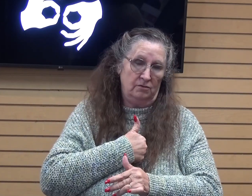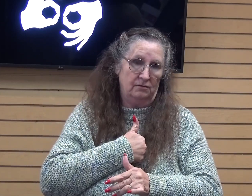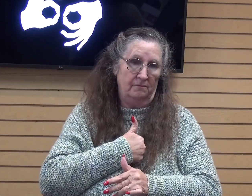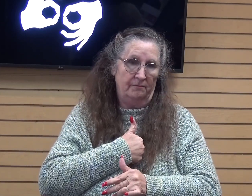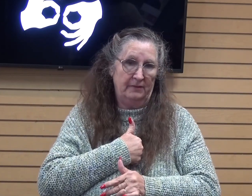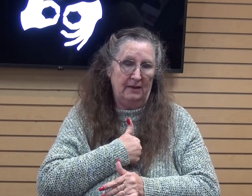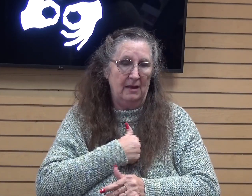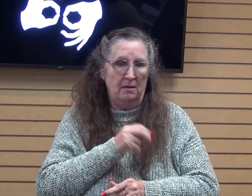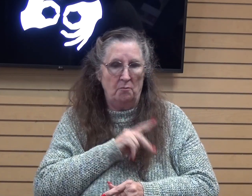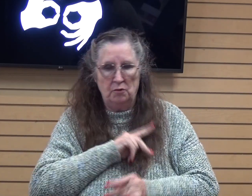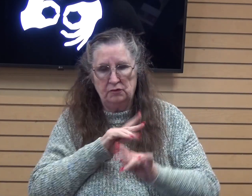personal satisfaction.